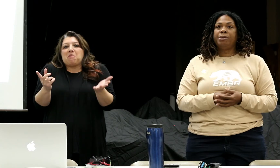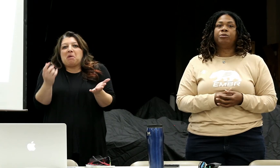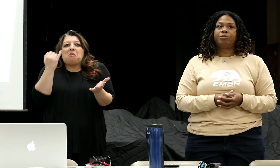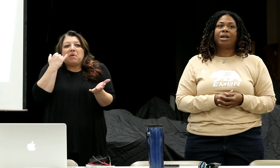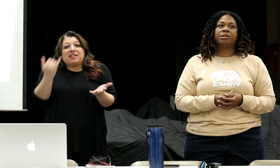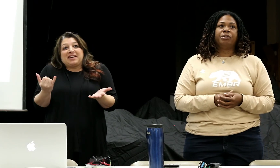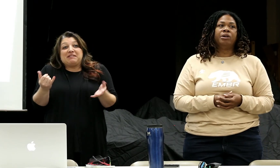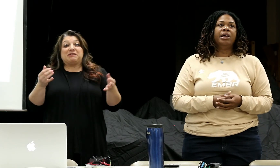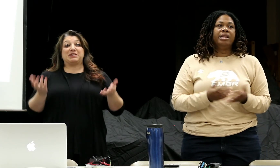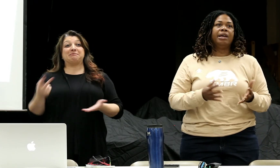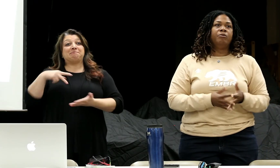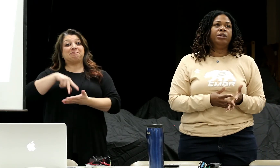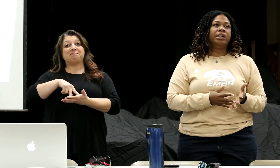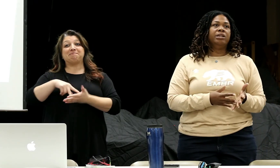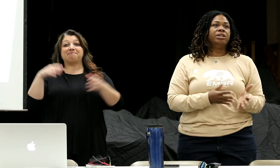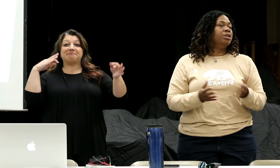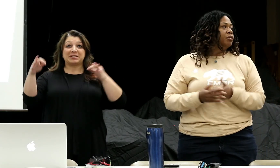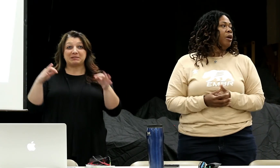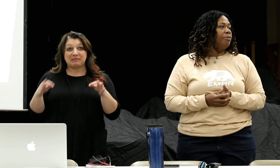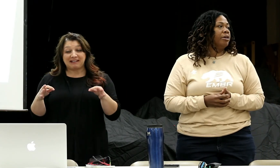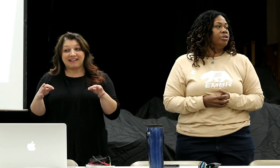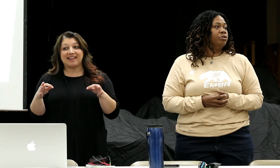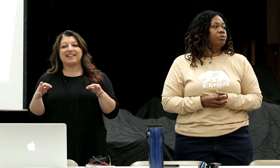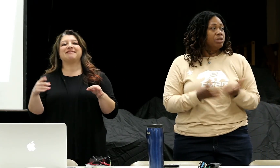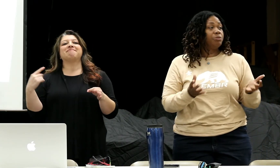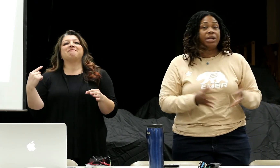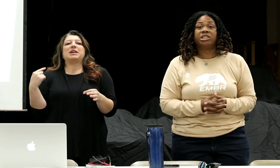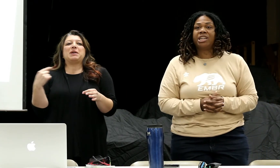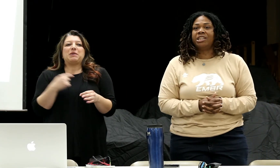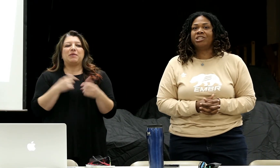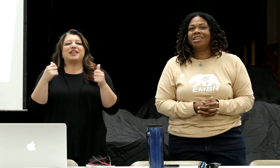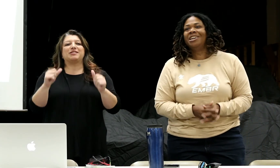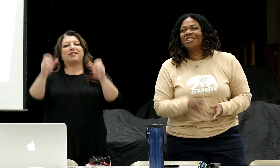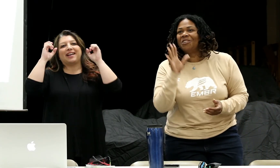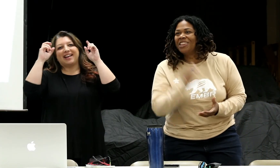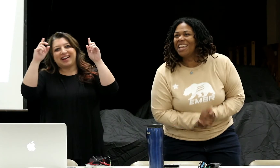Don't be shy. Yes? Can I get the interpreter?